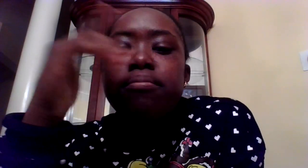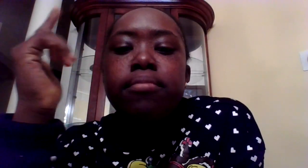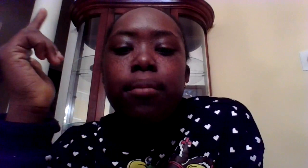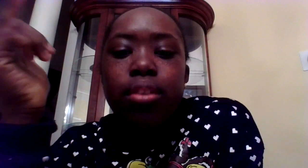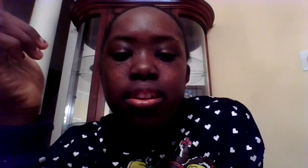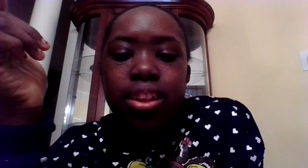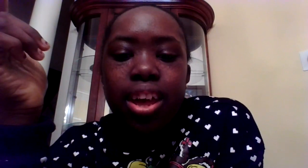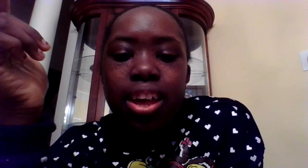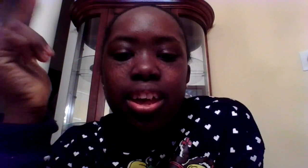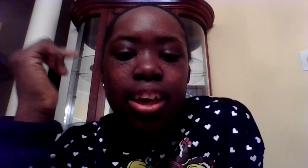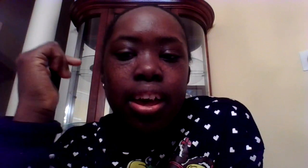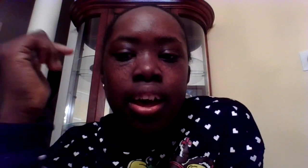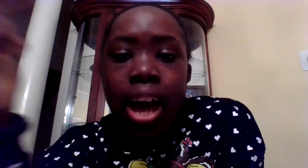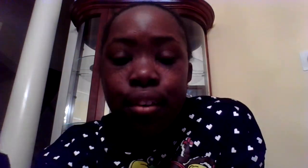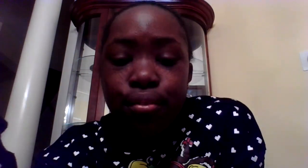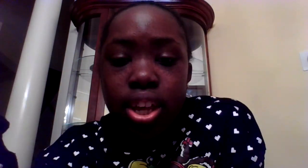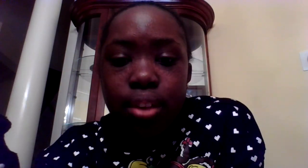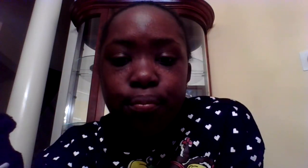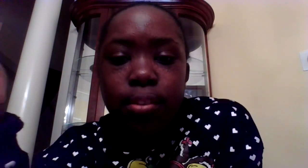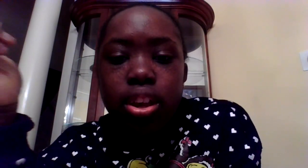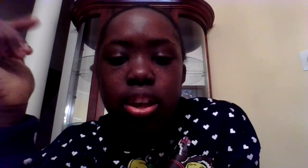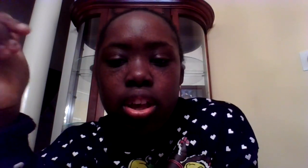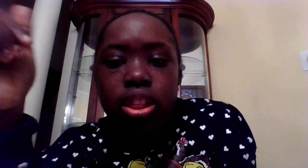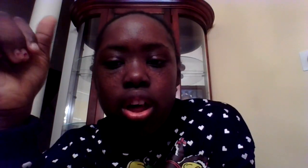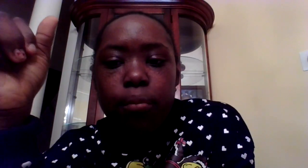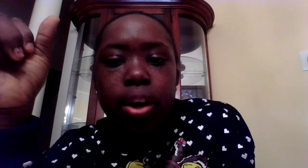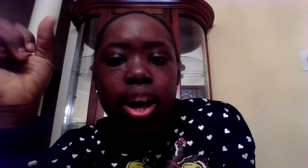my birthday outfit. It's called my,